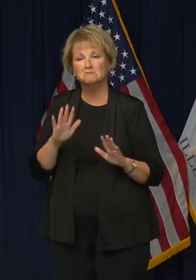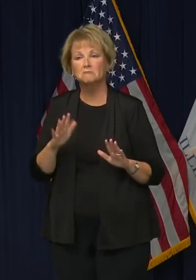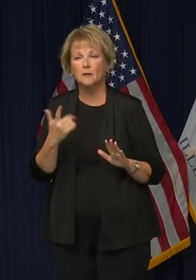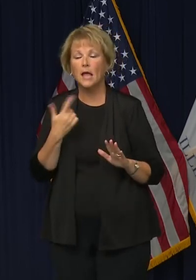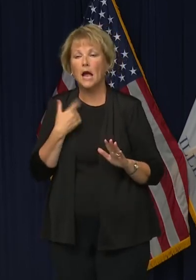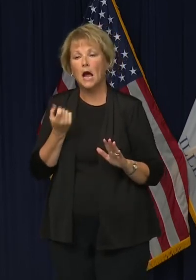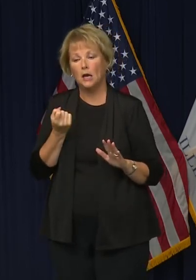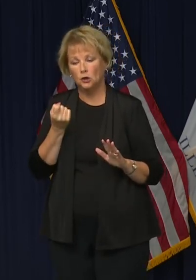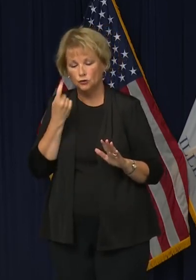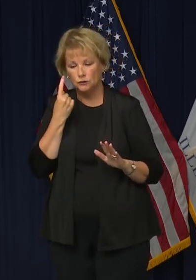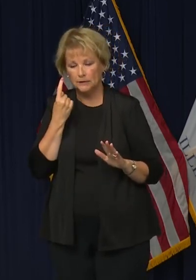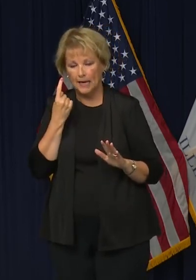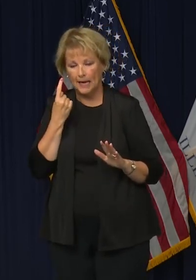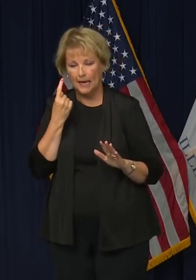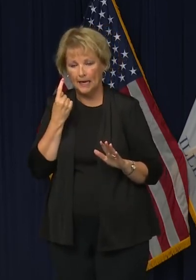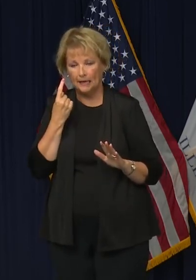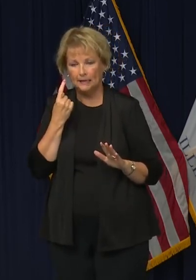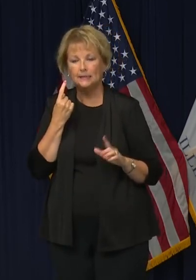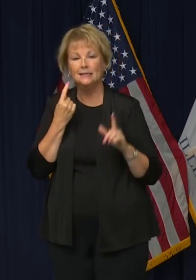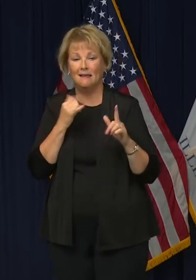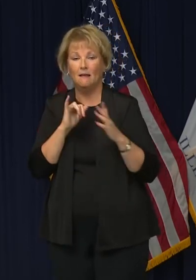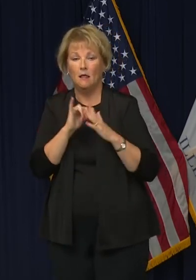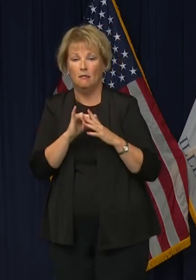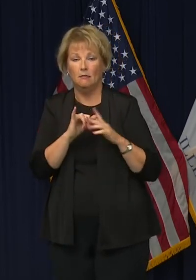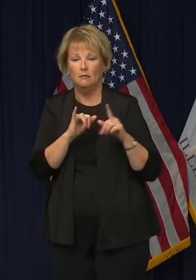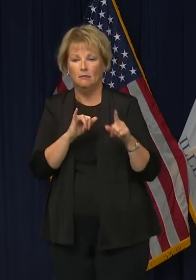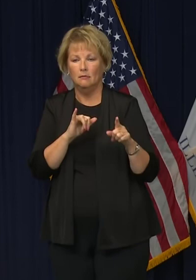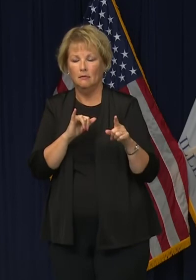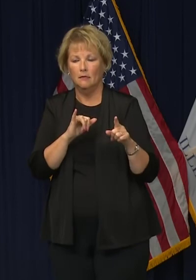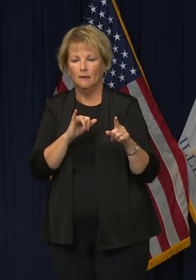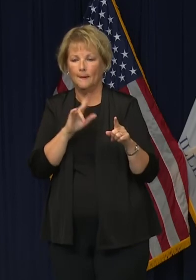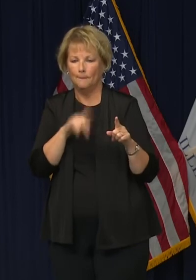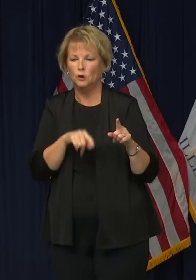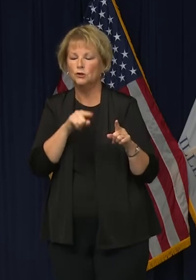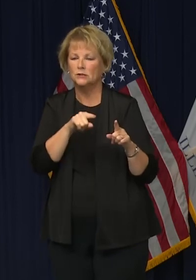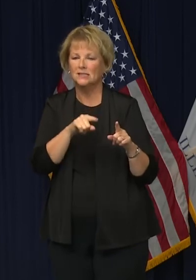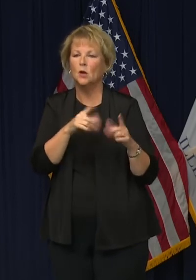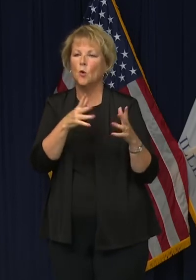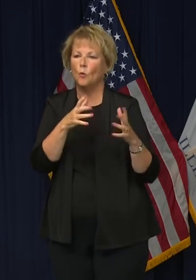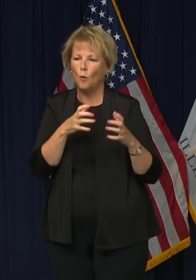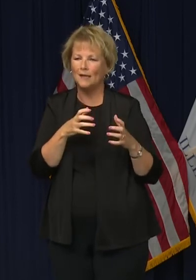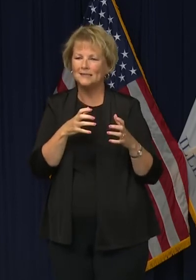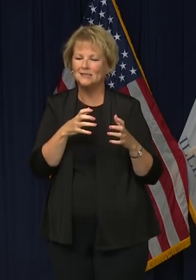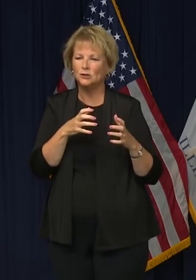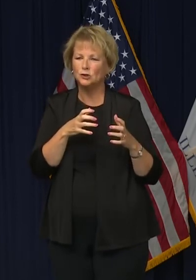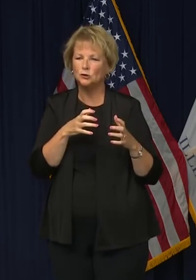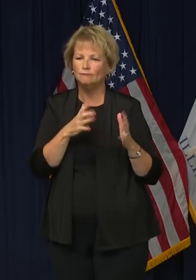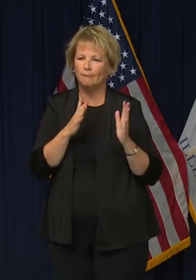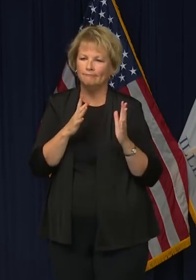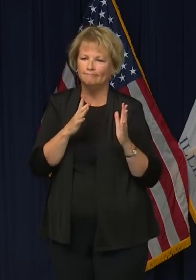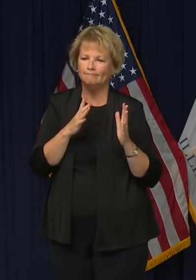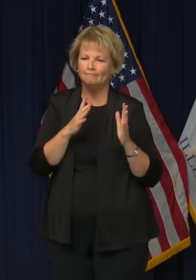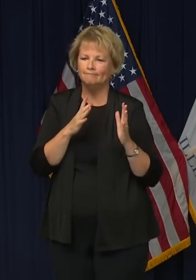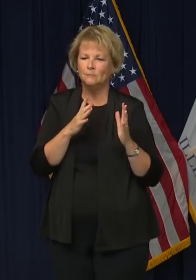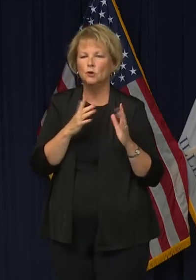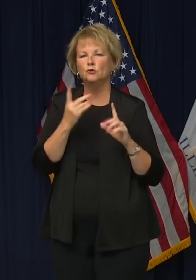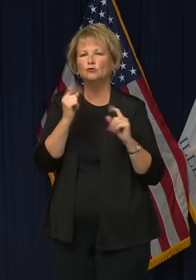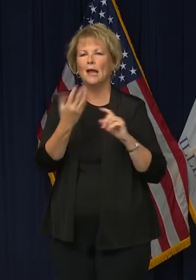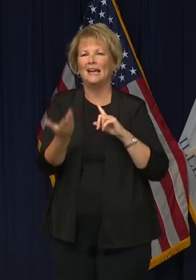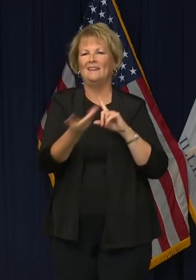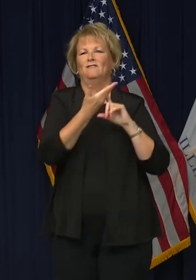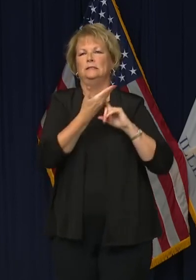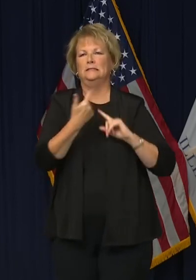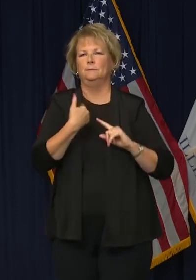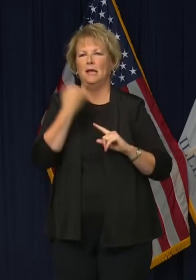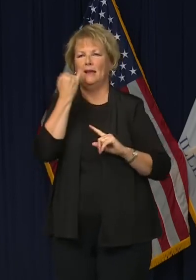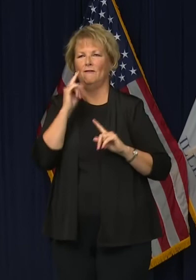understand that he's somebody who would want to use that circumstance to try to convince me of something. And let me